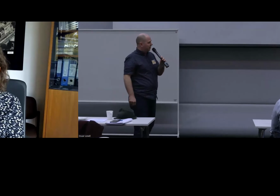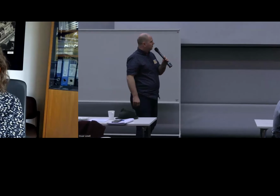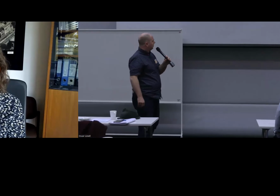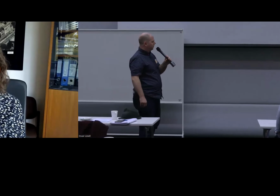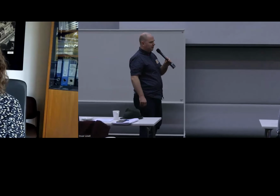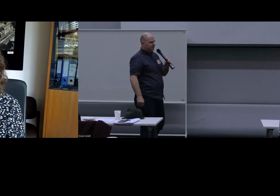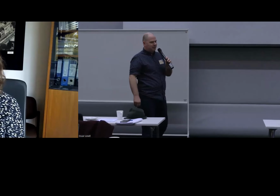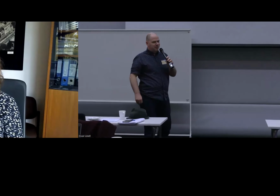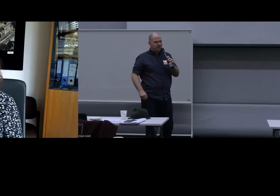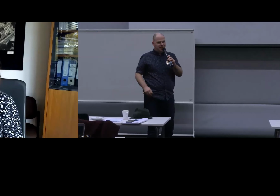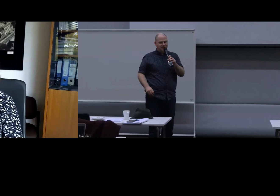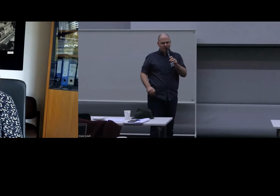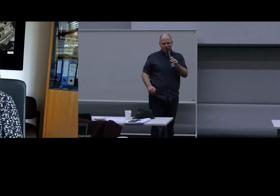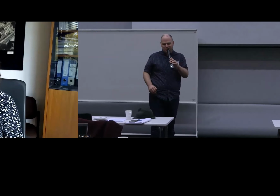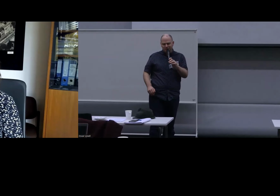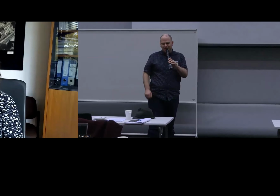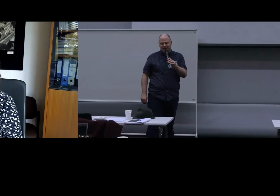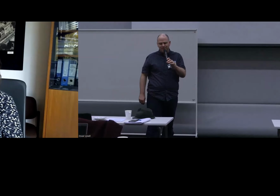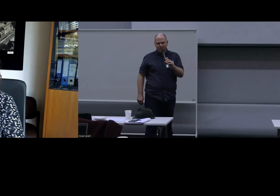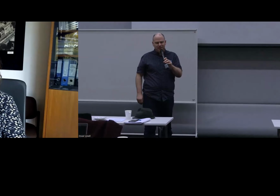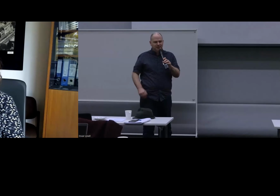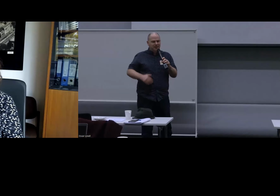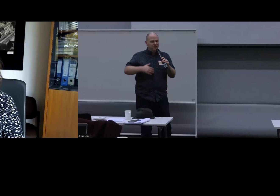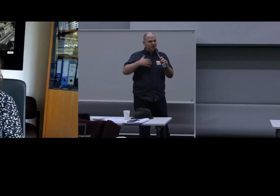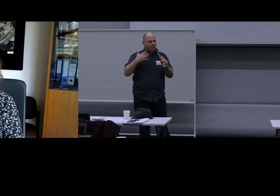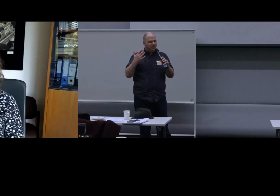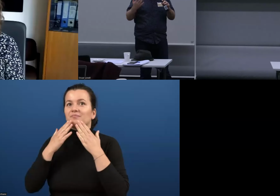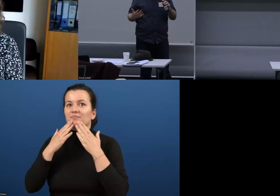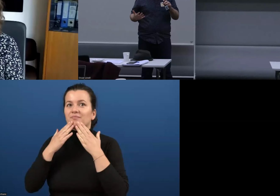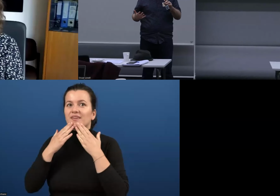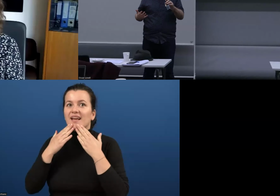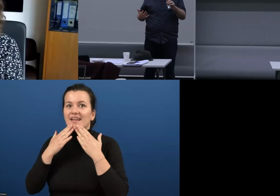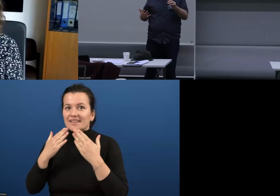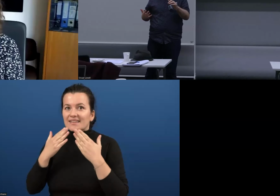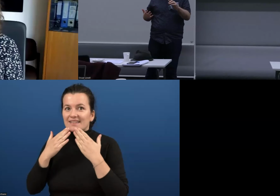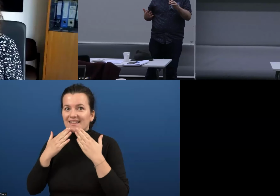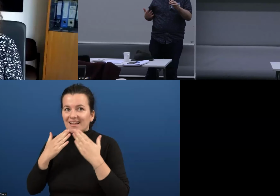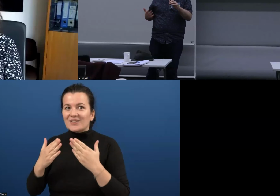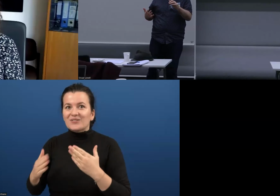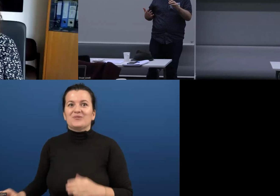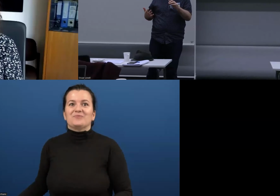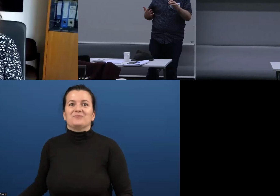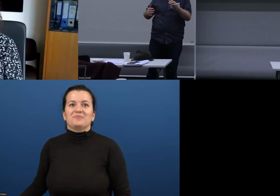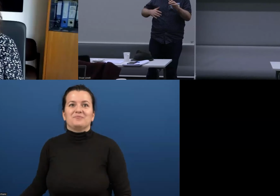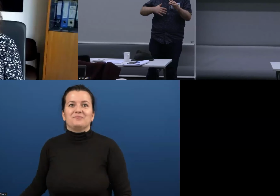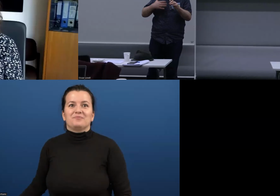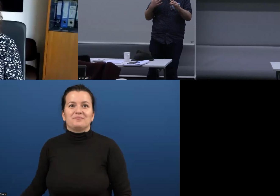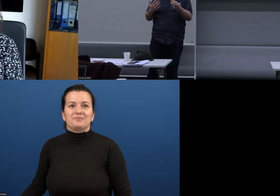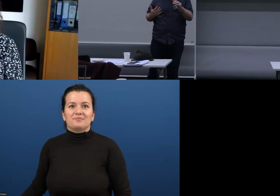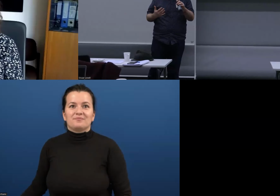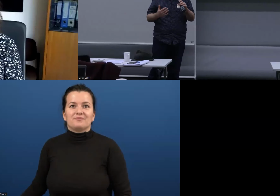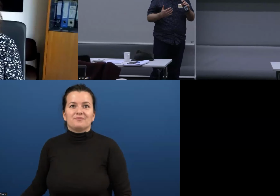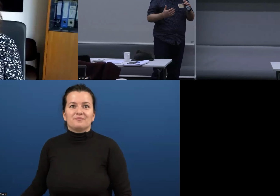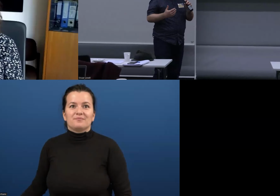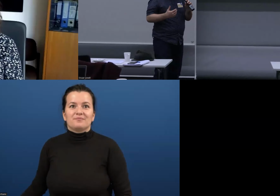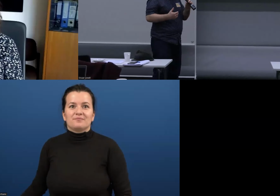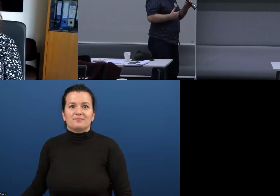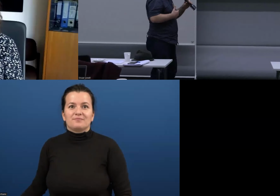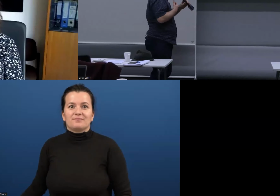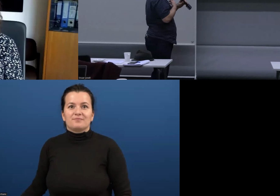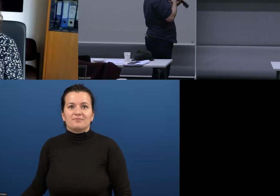I'm on now, a little louder than I expected. Thank you very much, June. I'm afraid we don't have any time for questions, so we will move on to the next speaker.